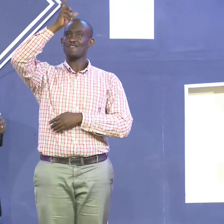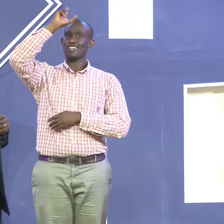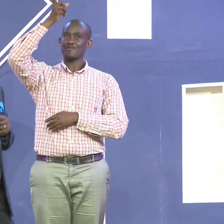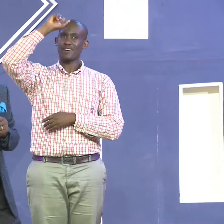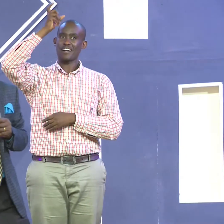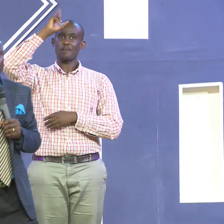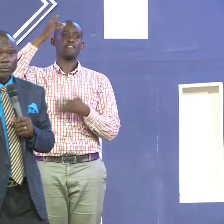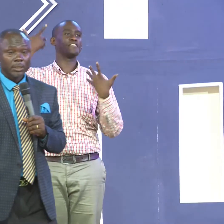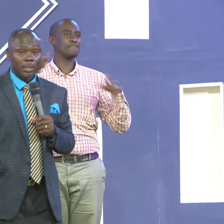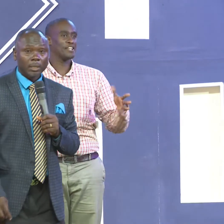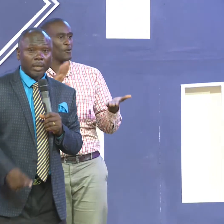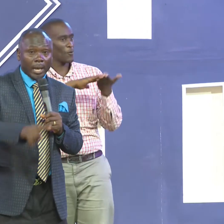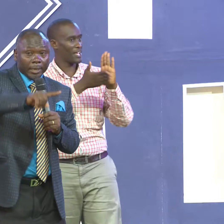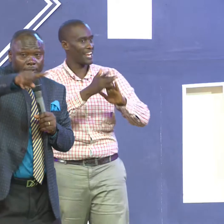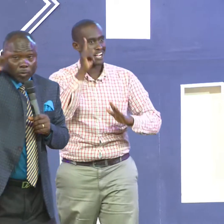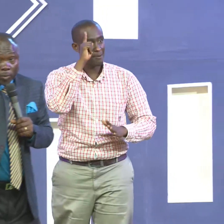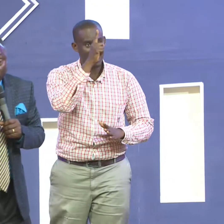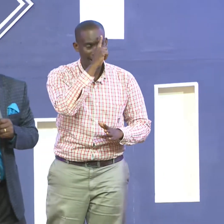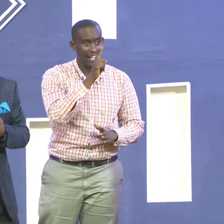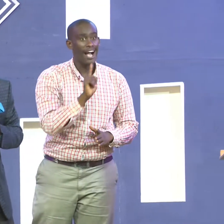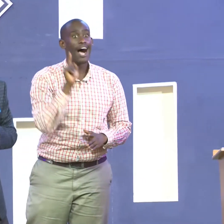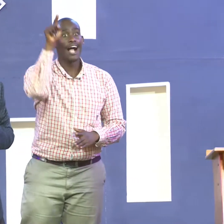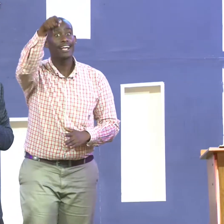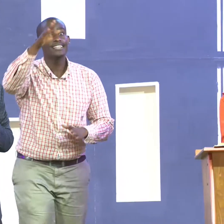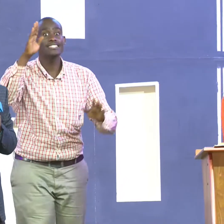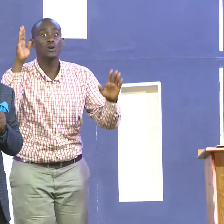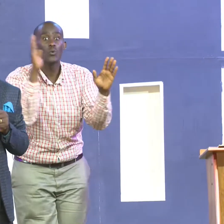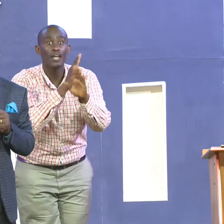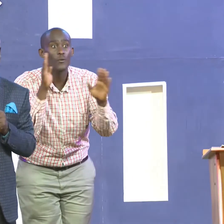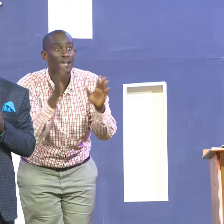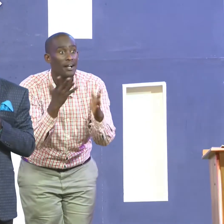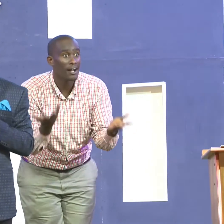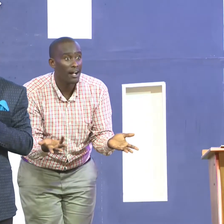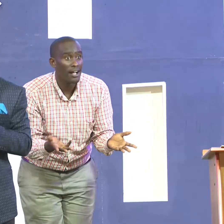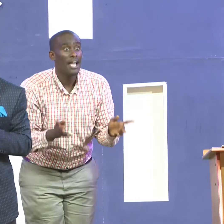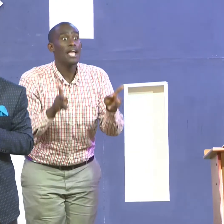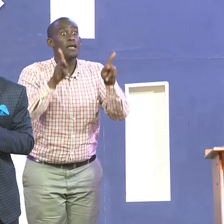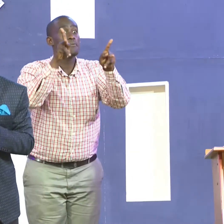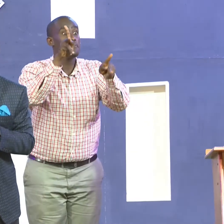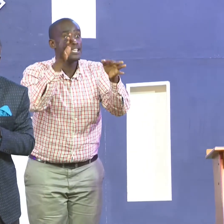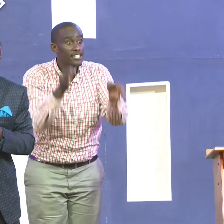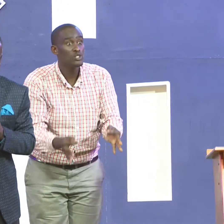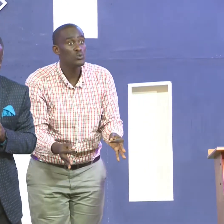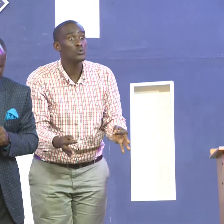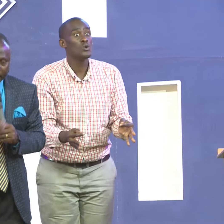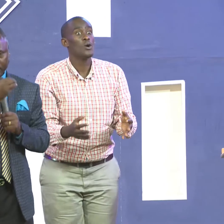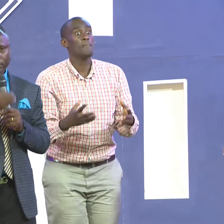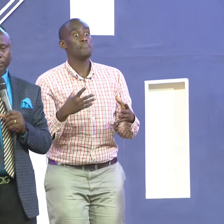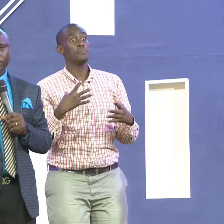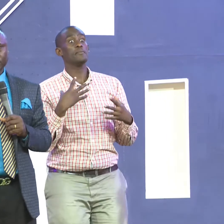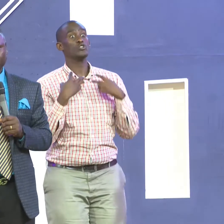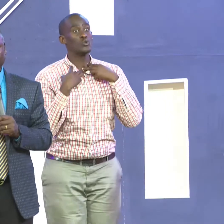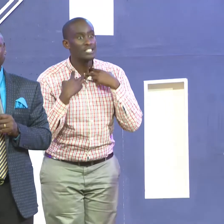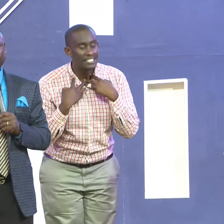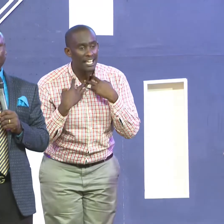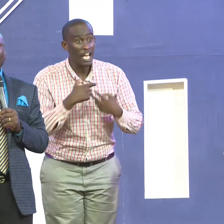Saul has been anointed to be king. But he has gone to hide in things. Things have taken him. He is